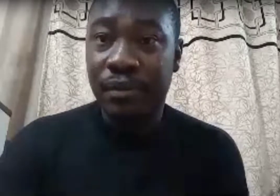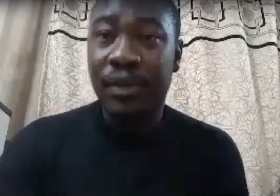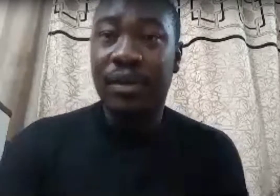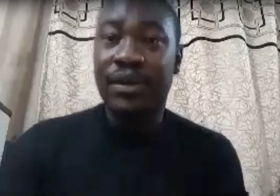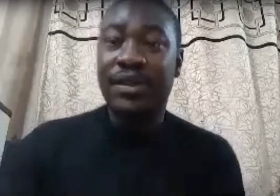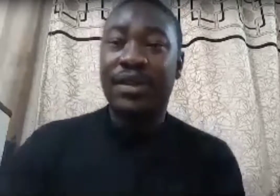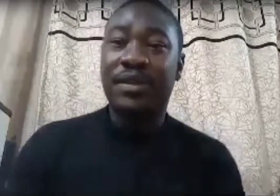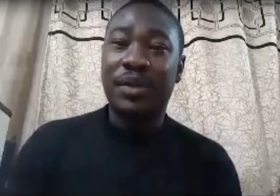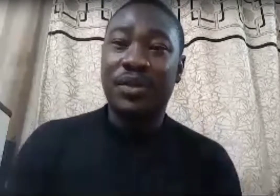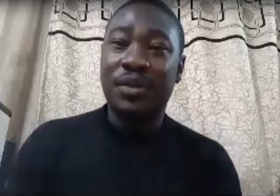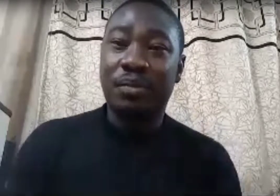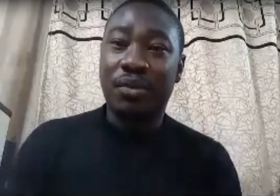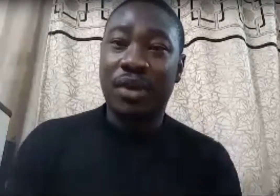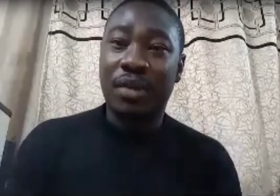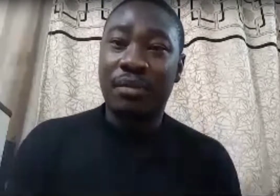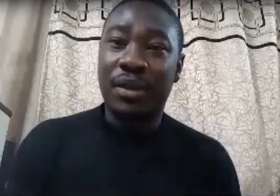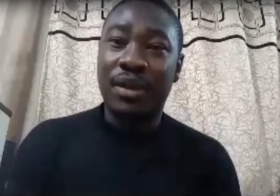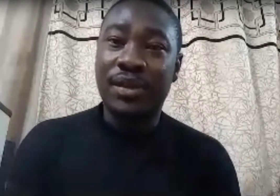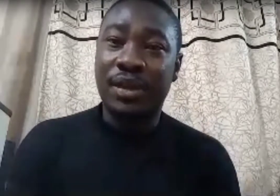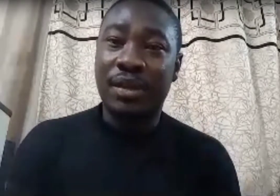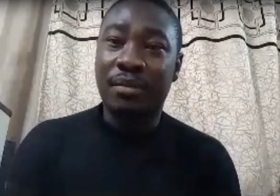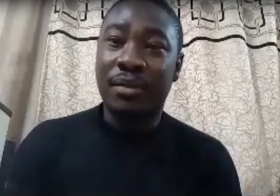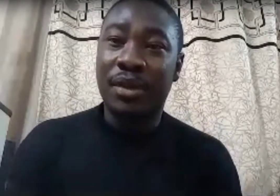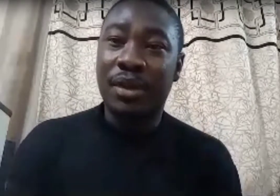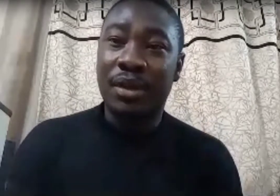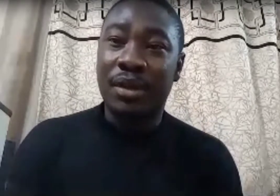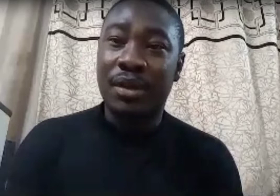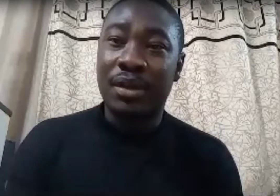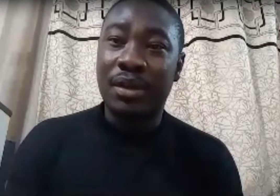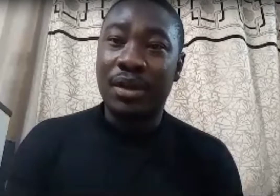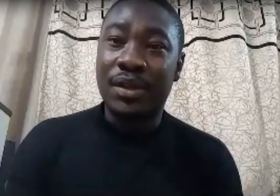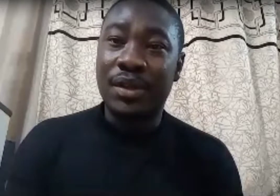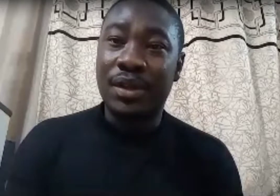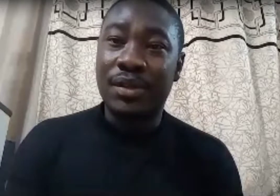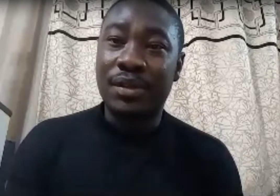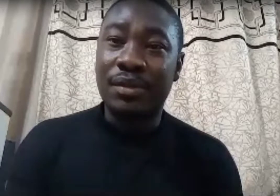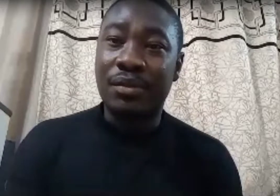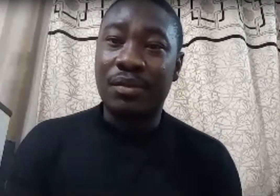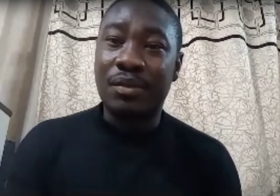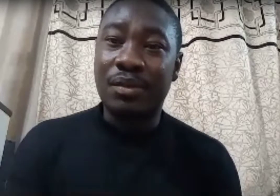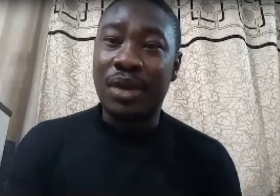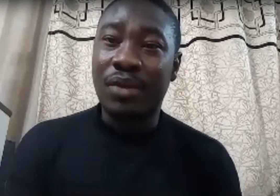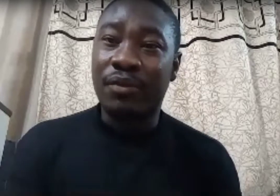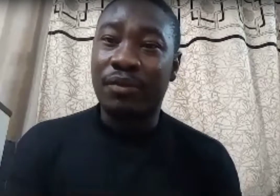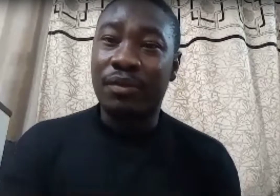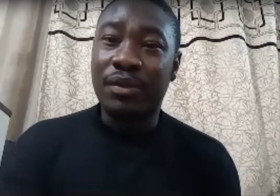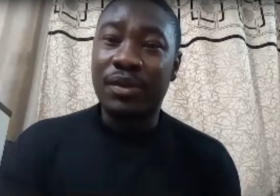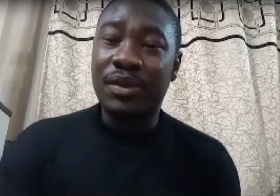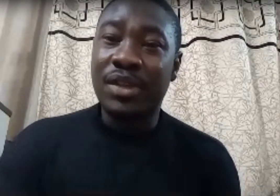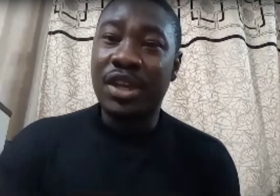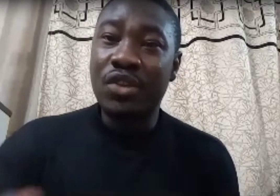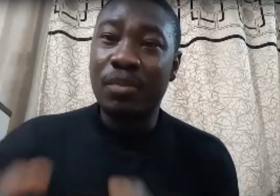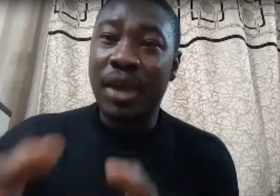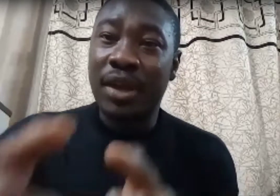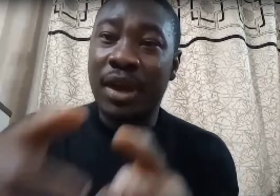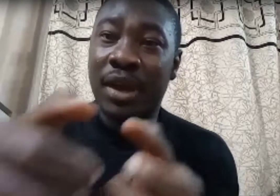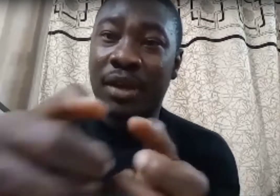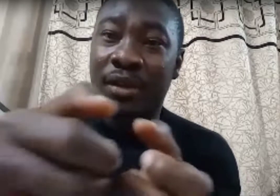kind of taking you by the hand. You know, when a craftsman is still under apprenticeship, maybe